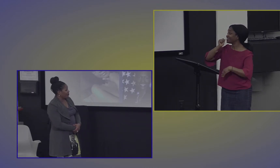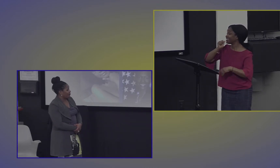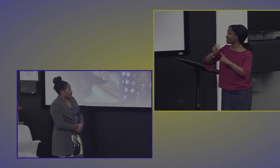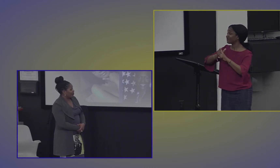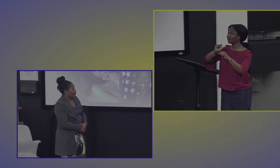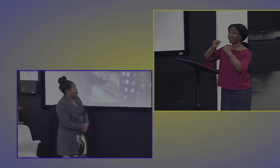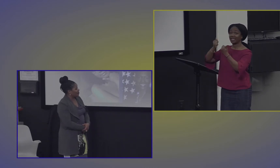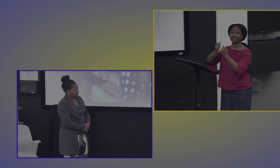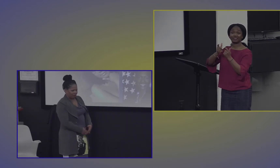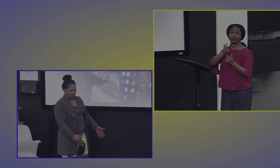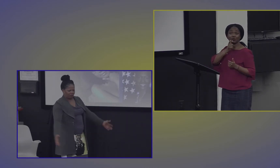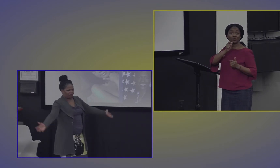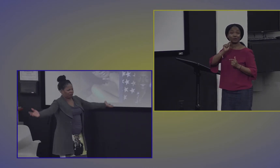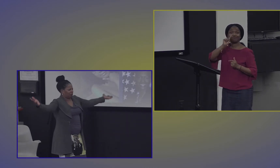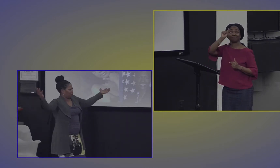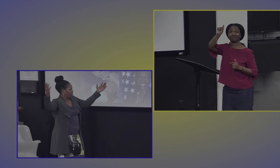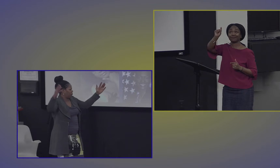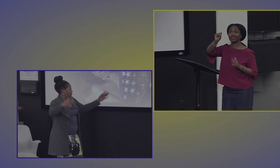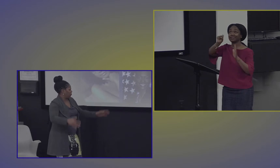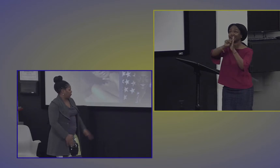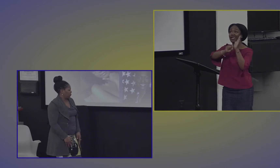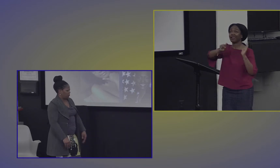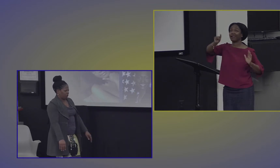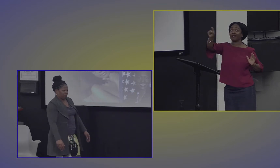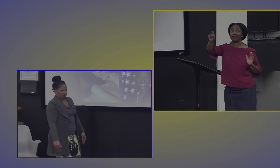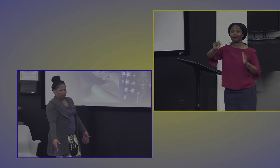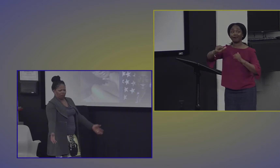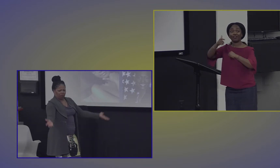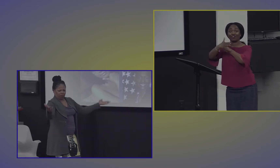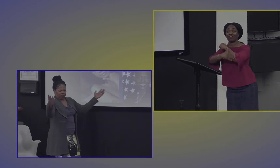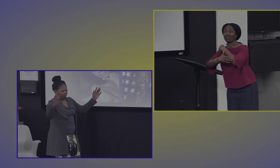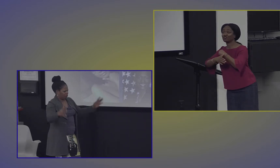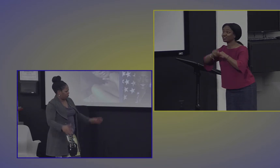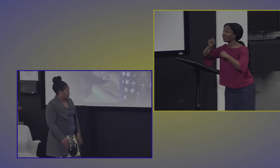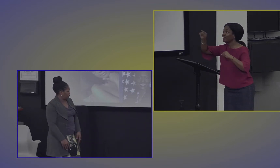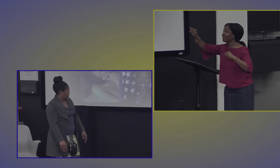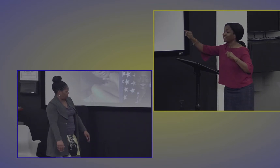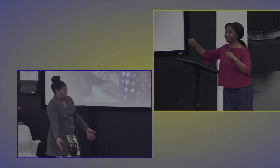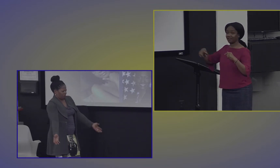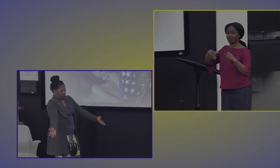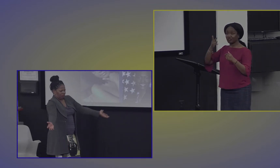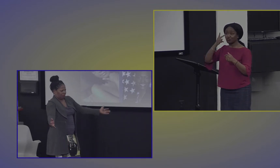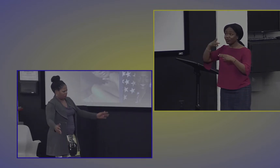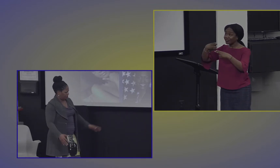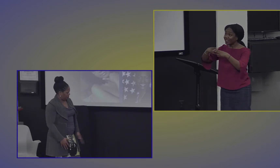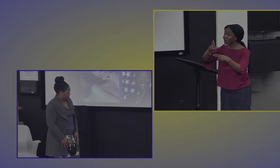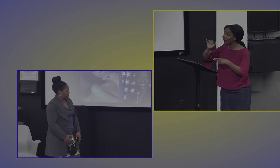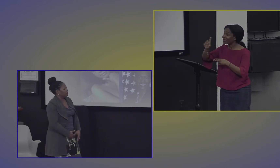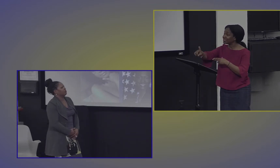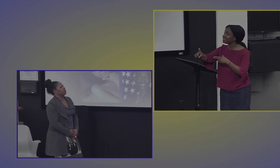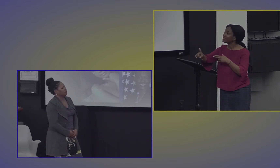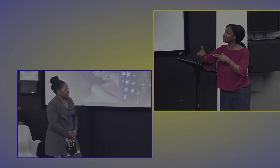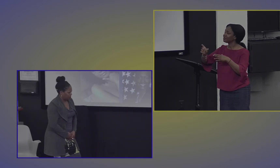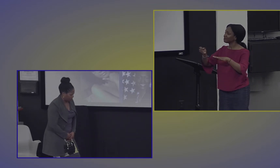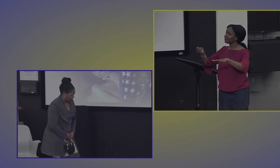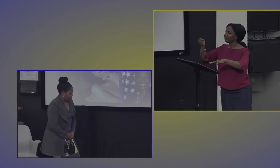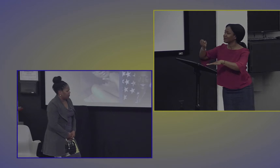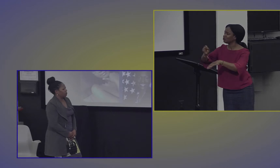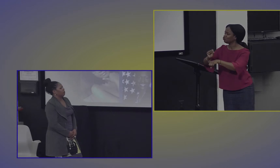Often we get emails daily from an agency, and we don't even know who these agencies are. They might have